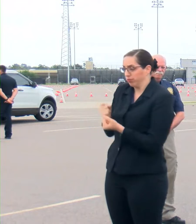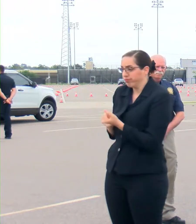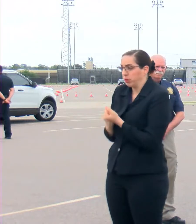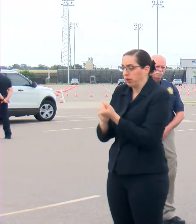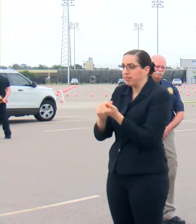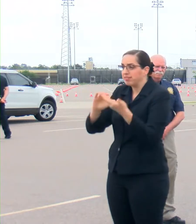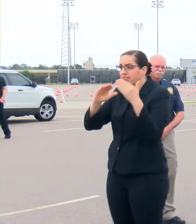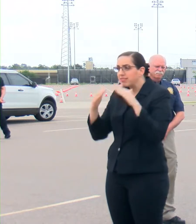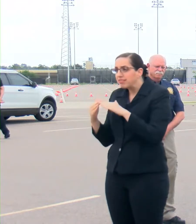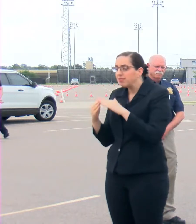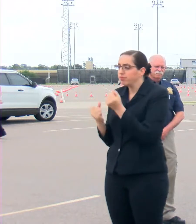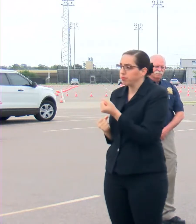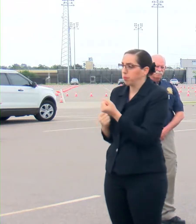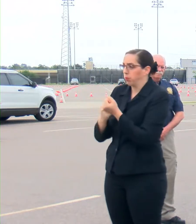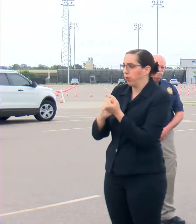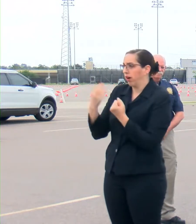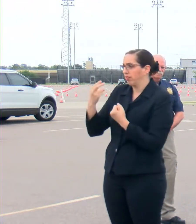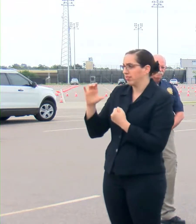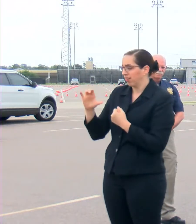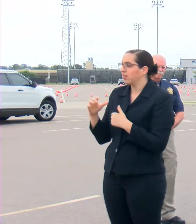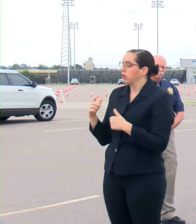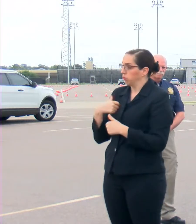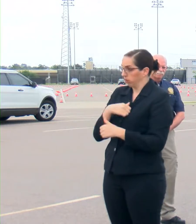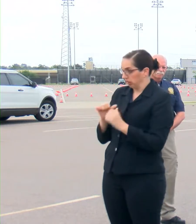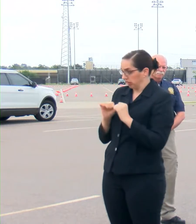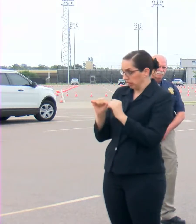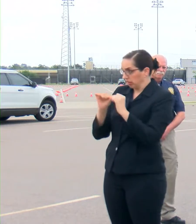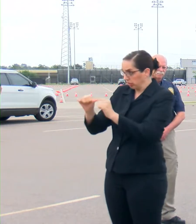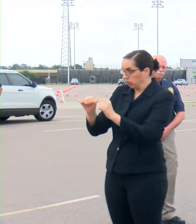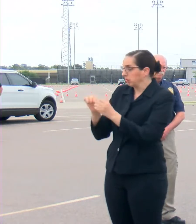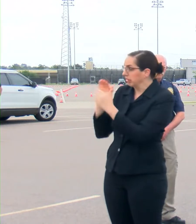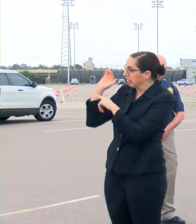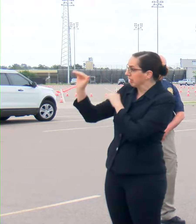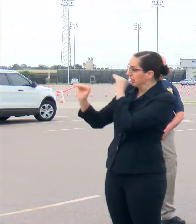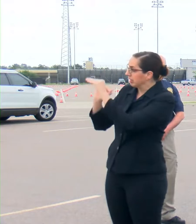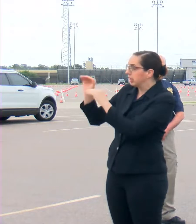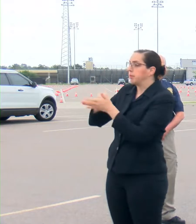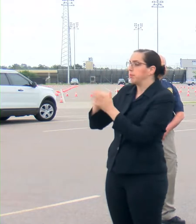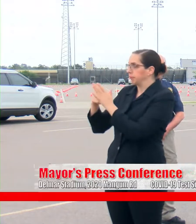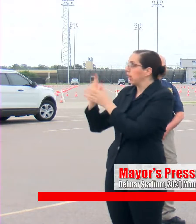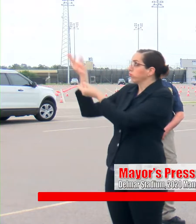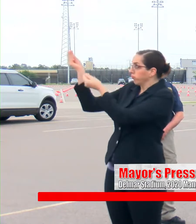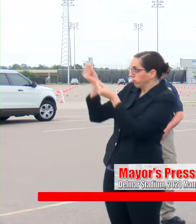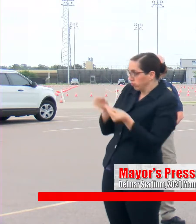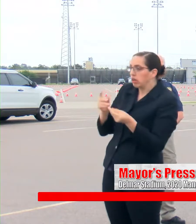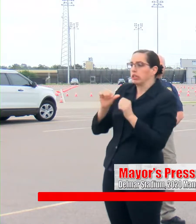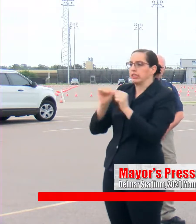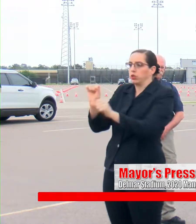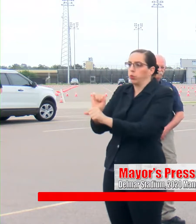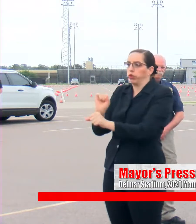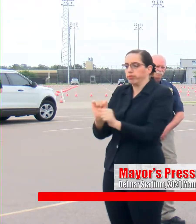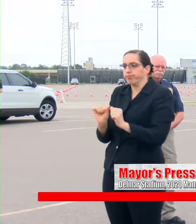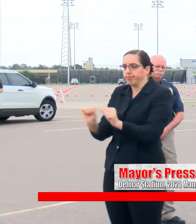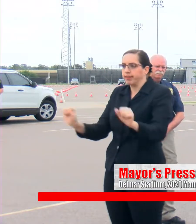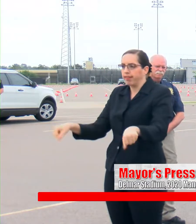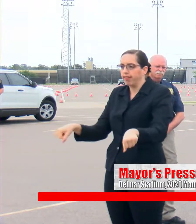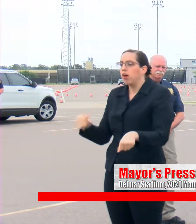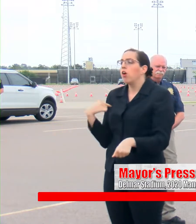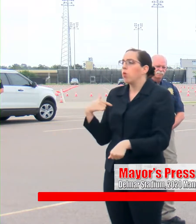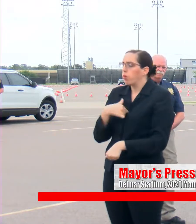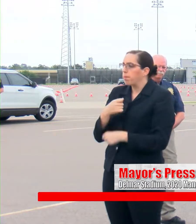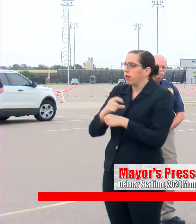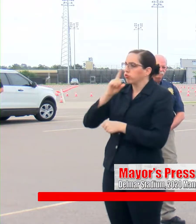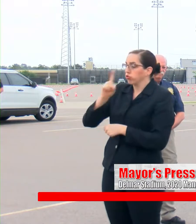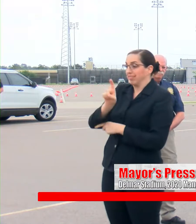city and county. If we continue to do that, they will continue to be able to do their work. We want to make sure that Texas